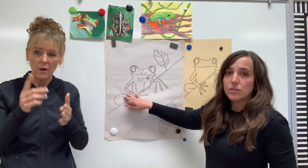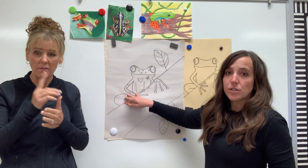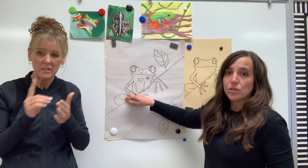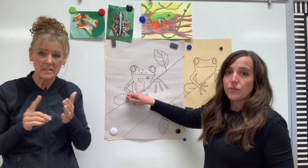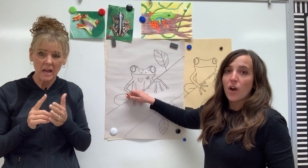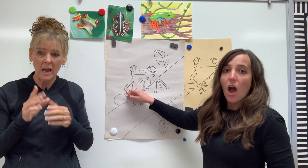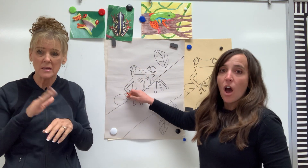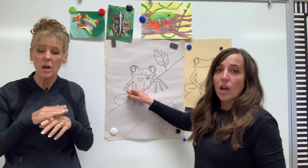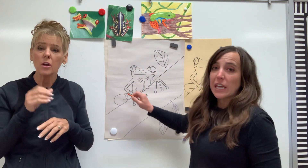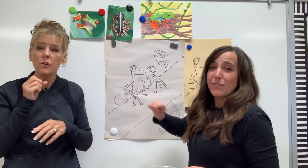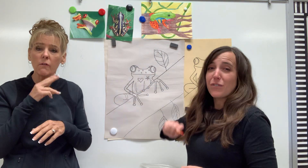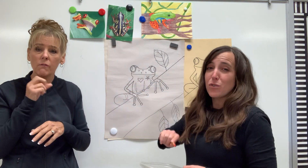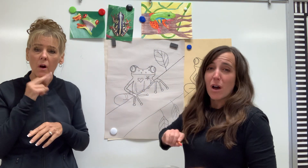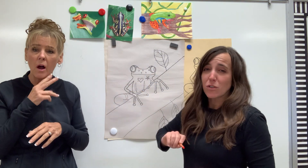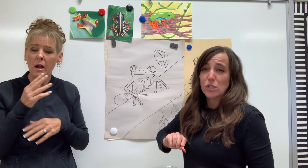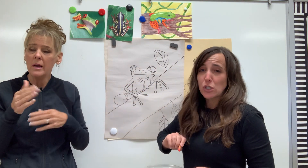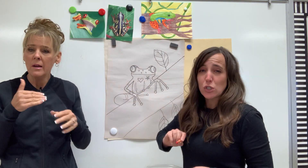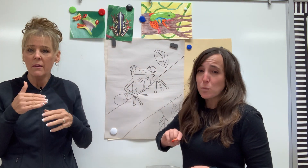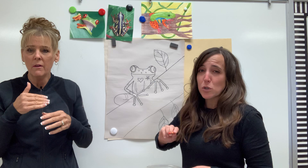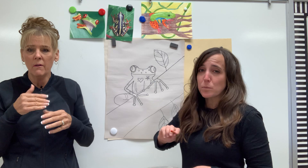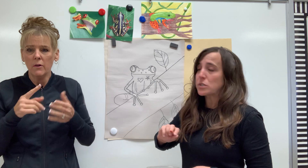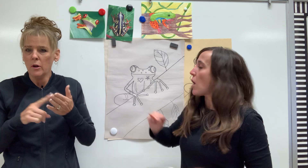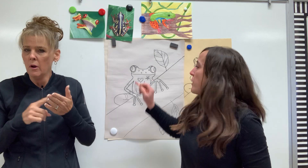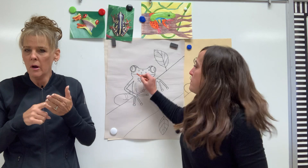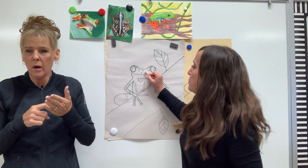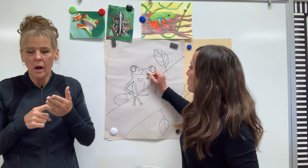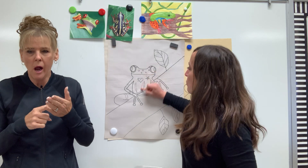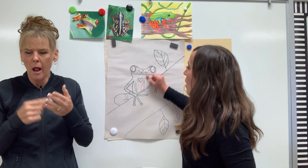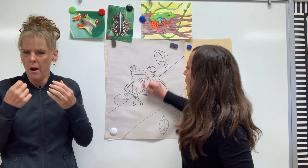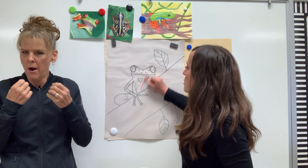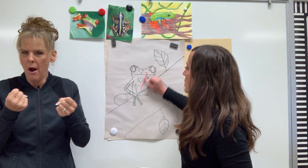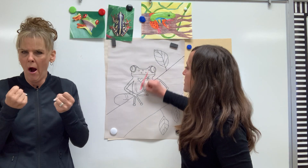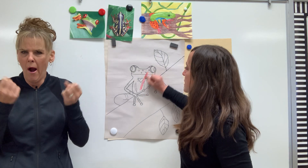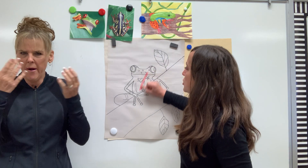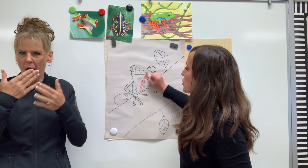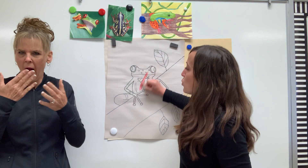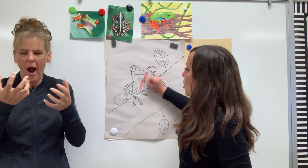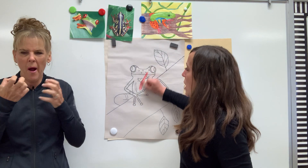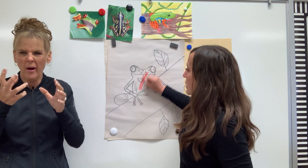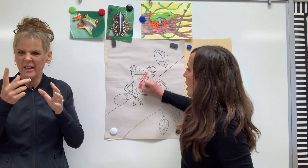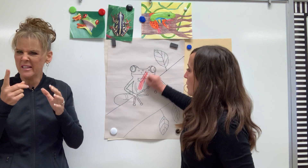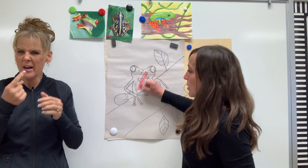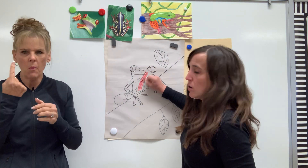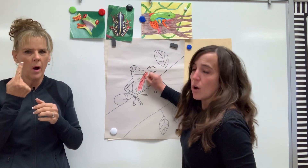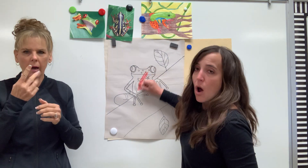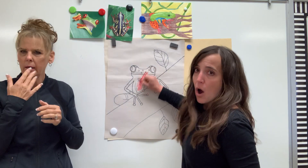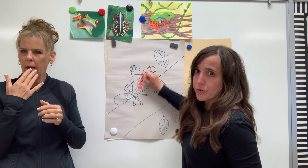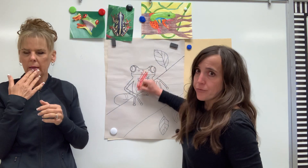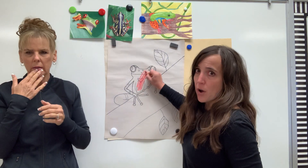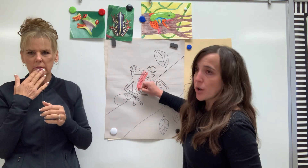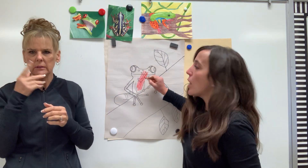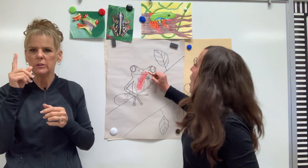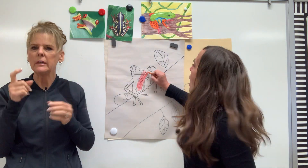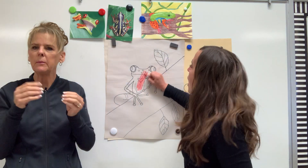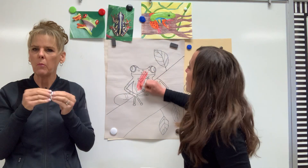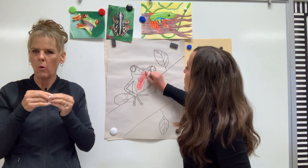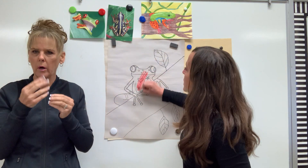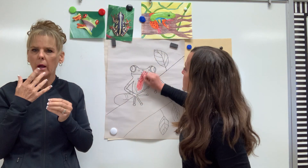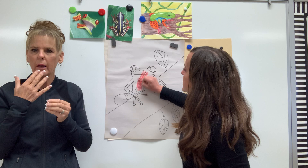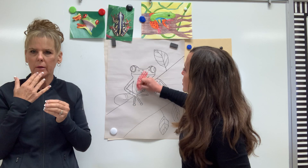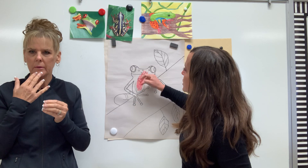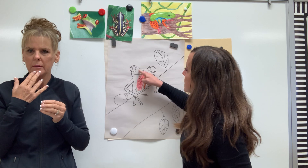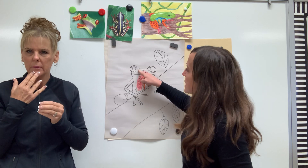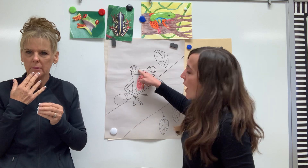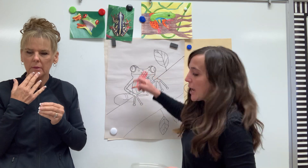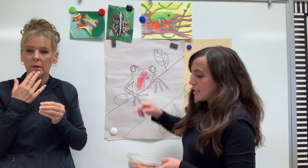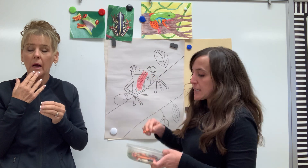and patterns on your frog, even if you color super duper solid, I don't wanna see just one color on your frog. I wanna